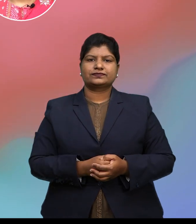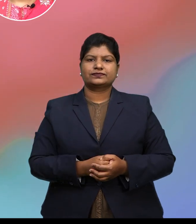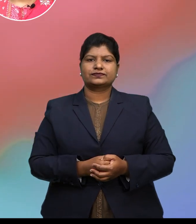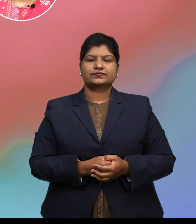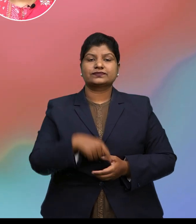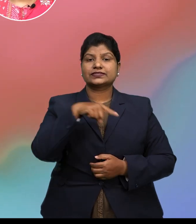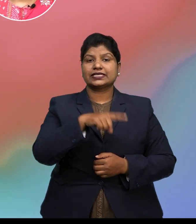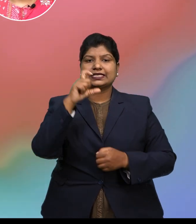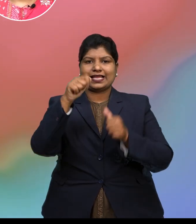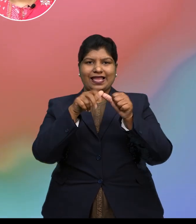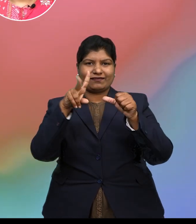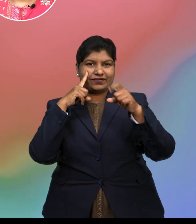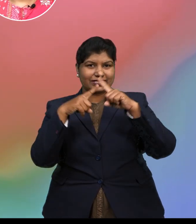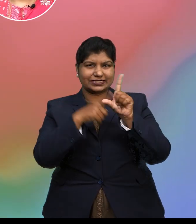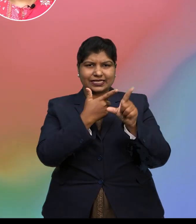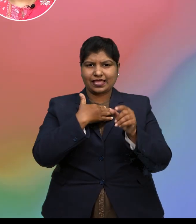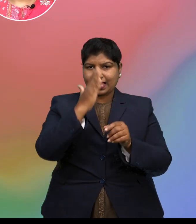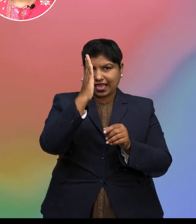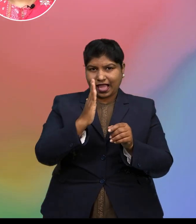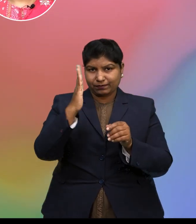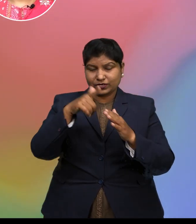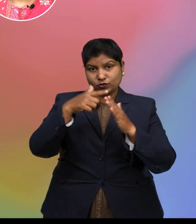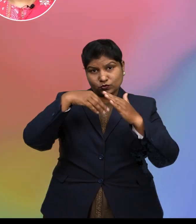The cavity within the amnion